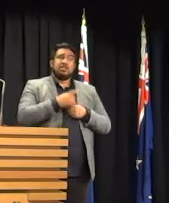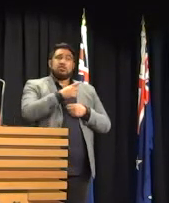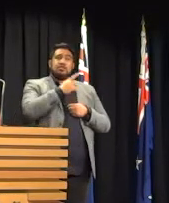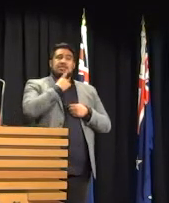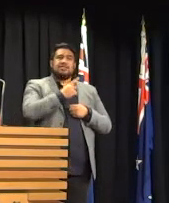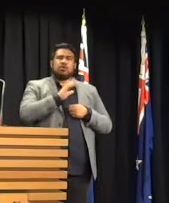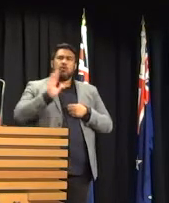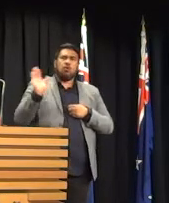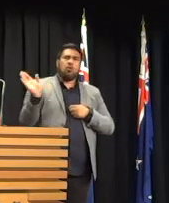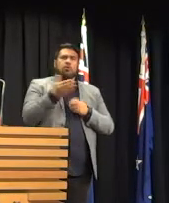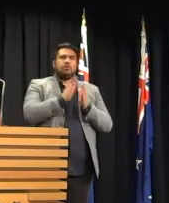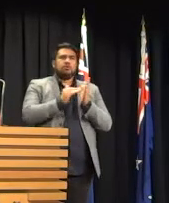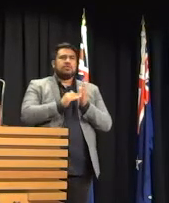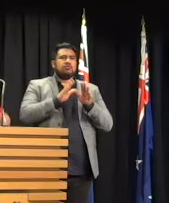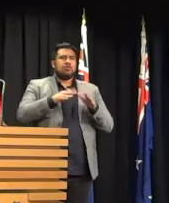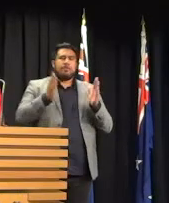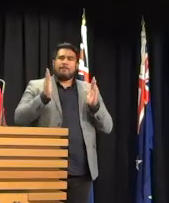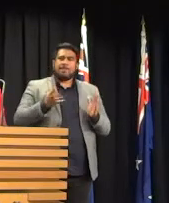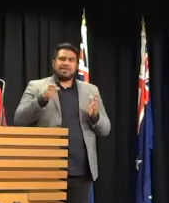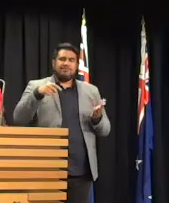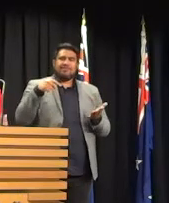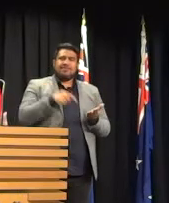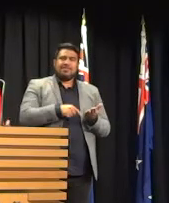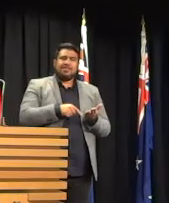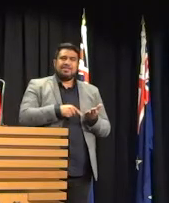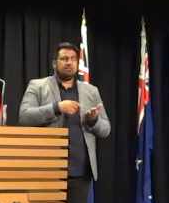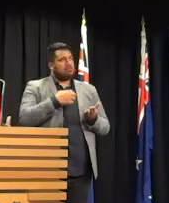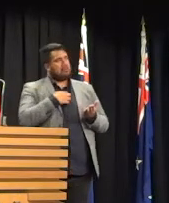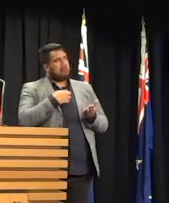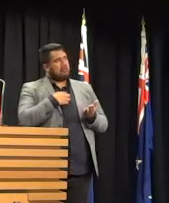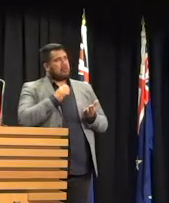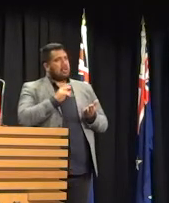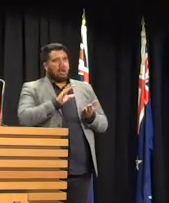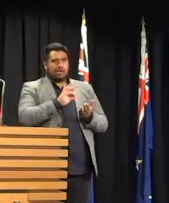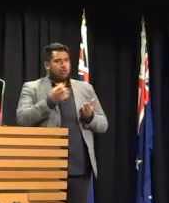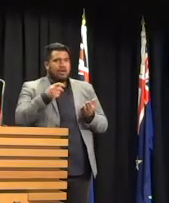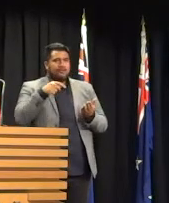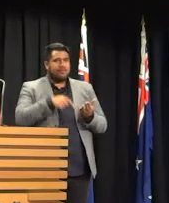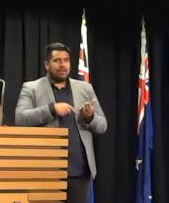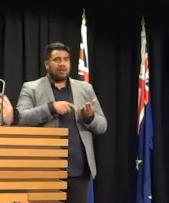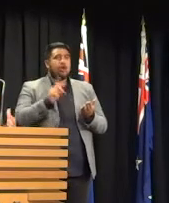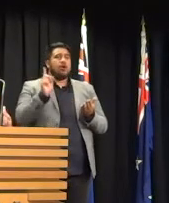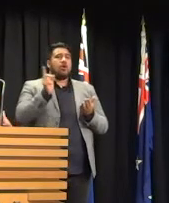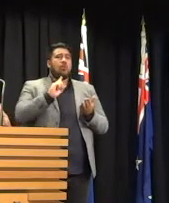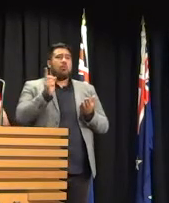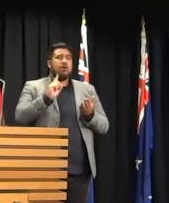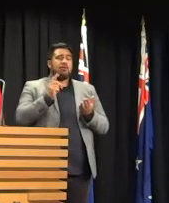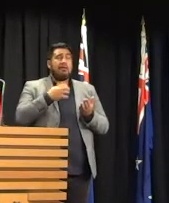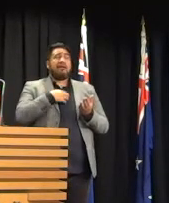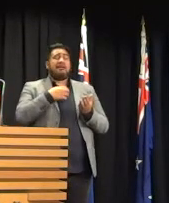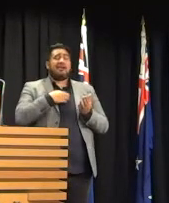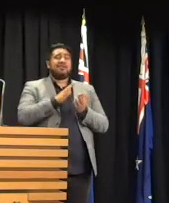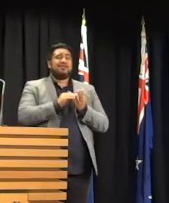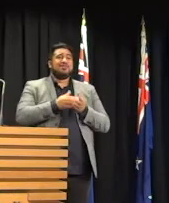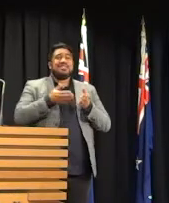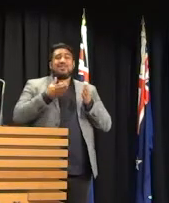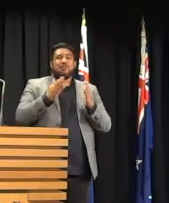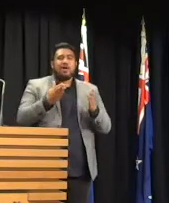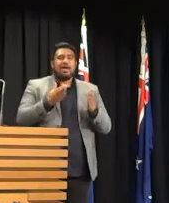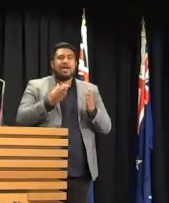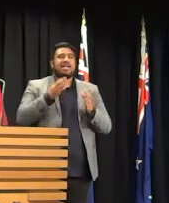child needed to have, and which I can tell you I did not have already, and that was a buzzy bee. So she's obviously been very well